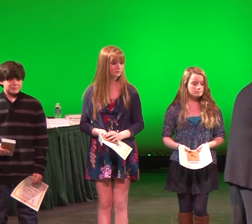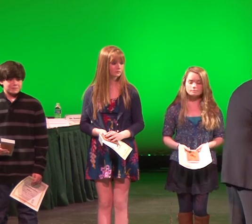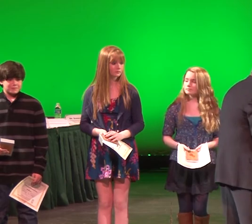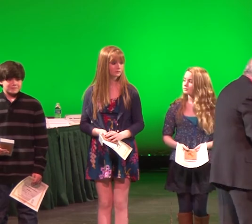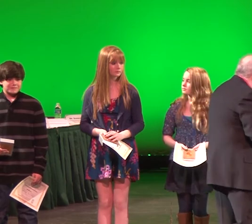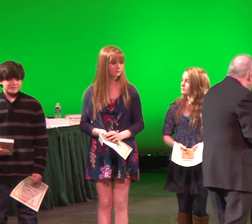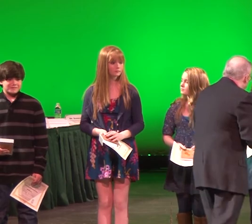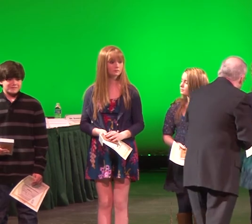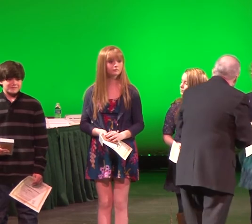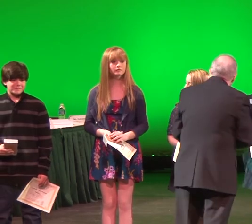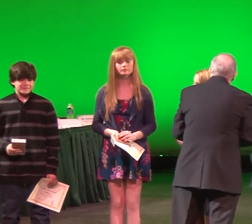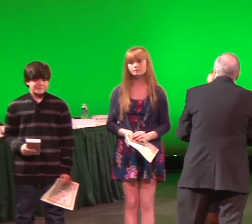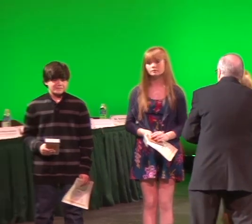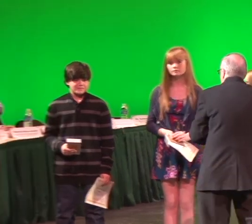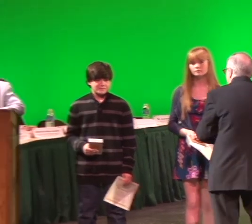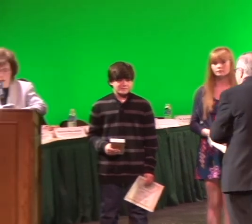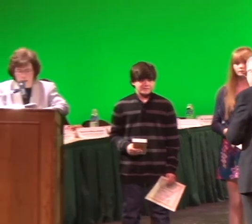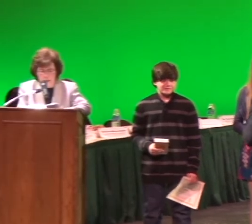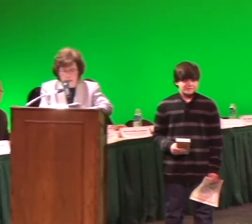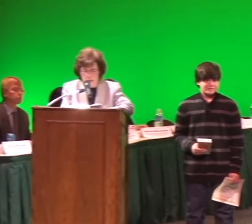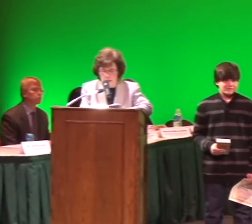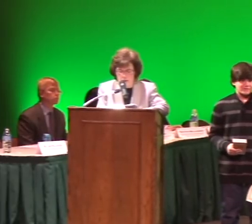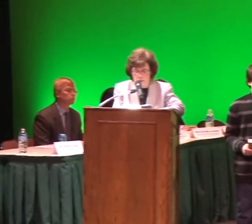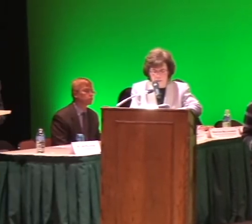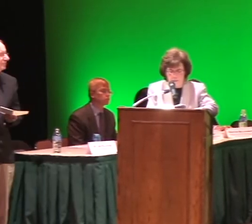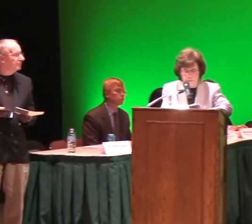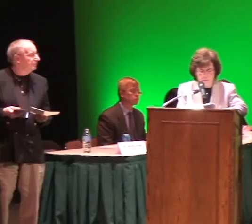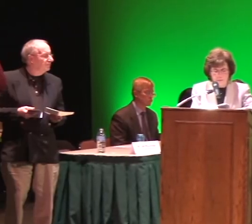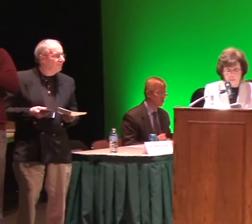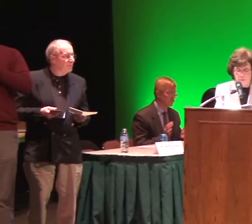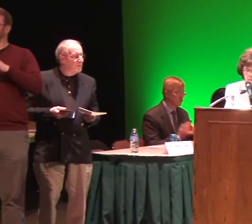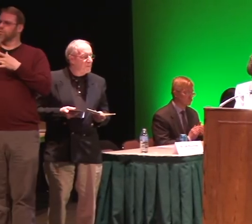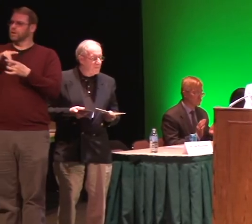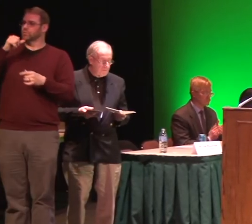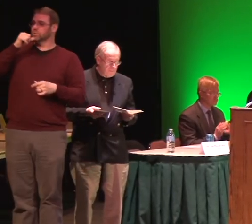Geosciences from the Association for Women Geoscientists.